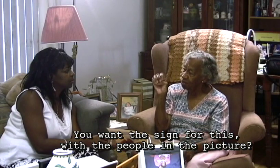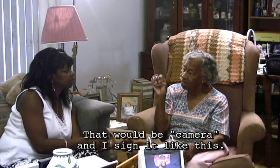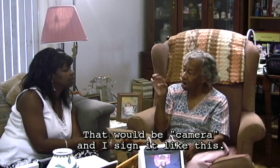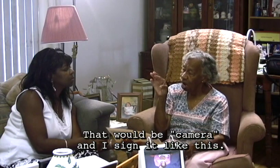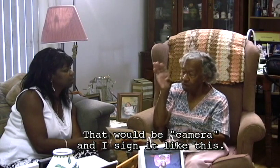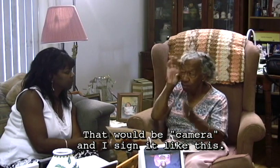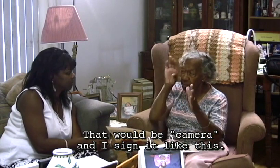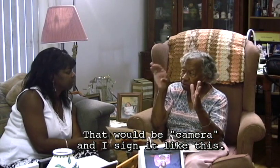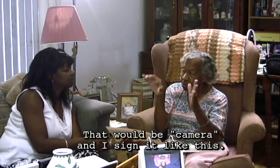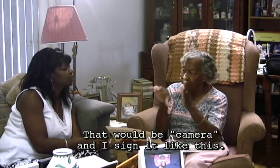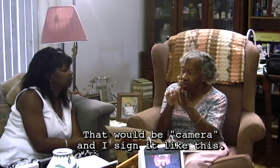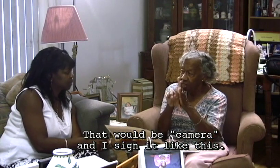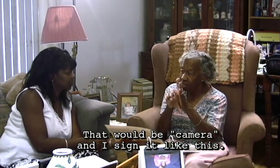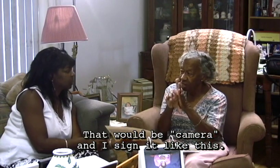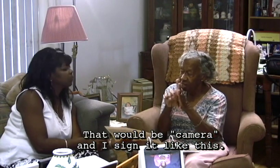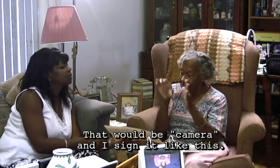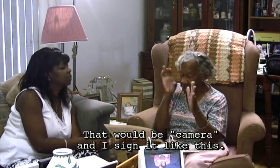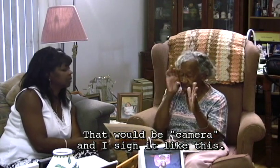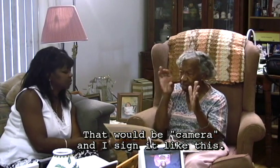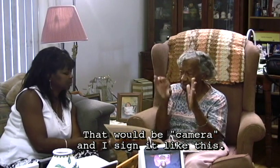That would be camera. And I sign it like this.